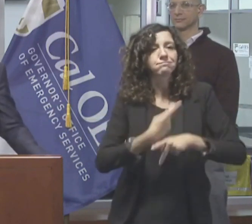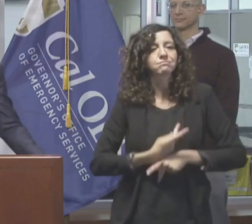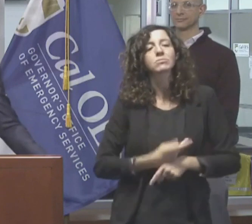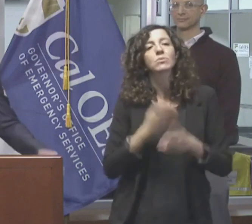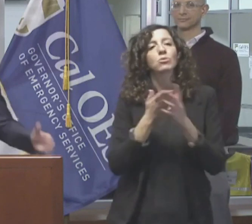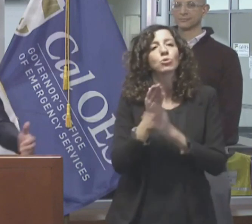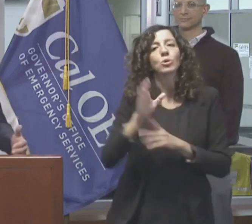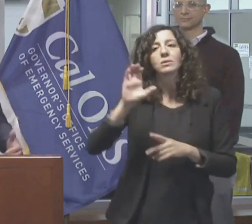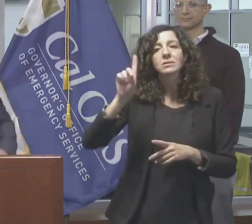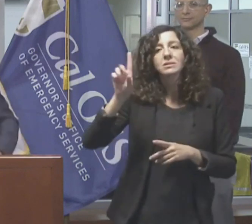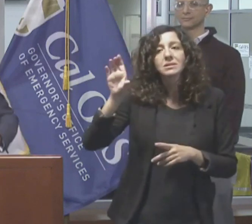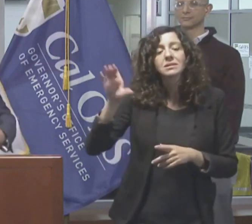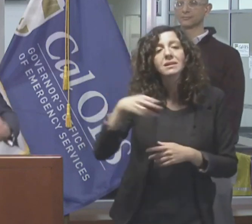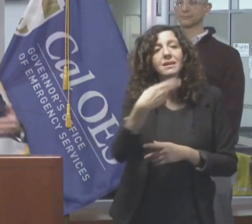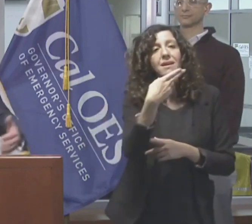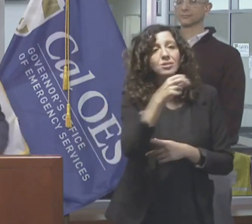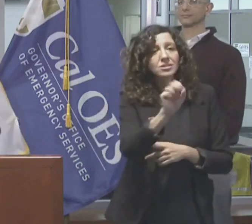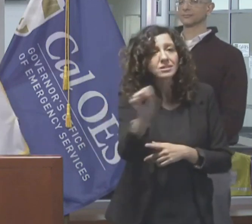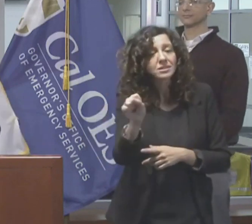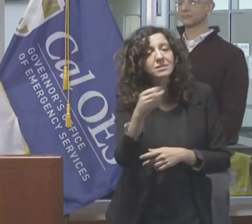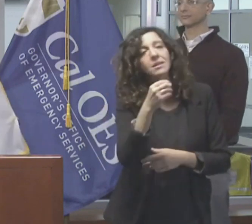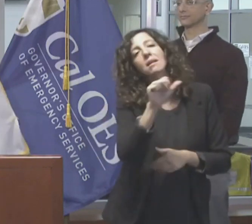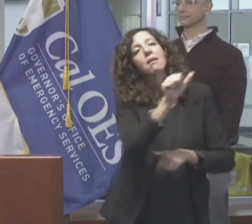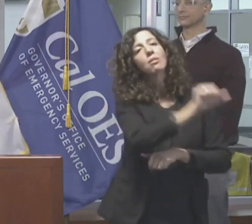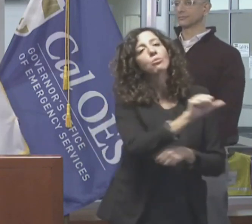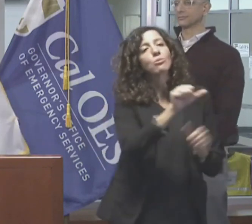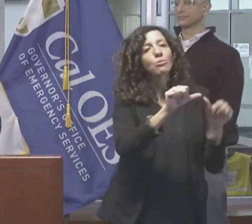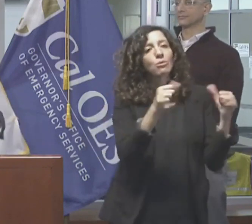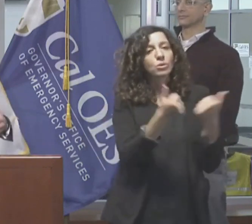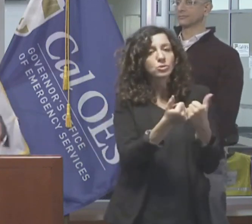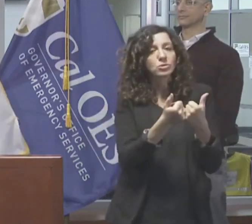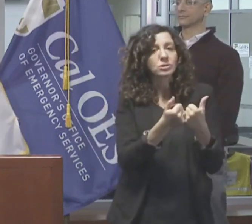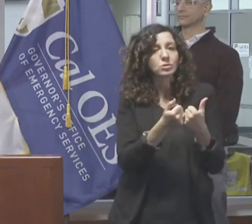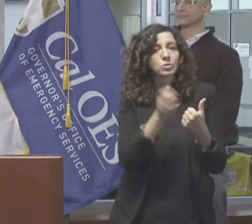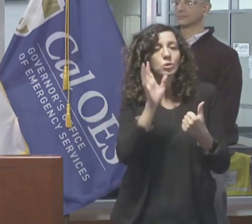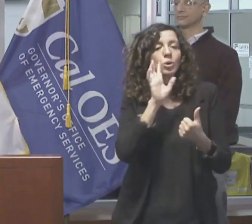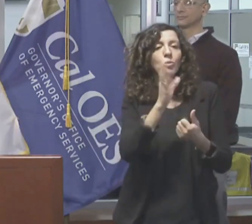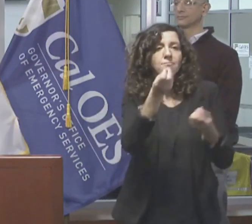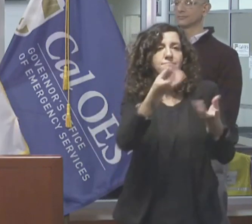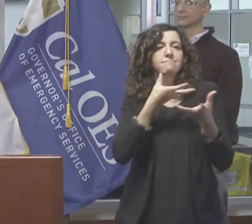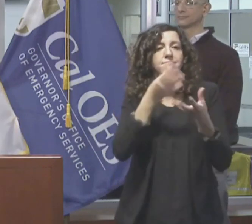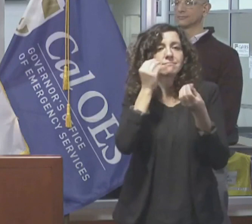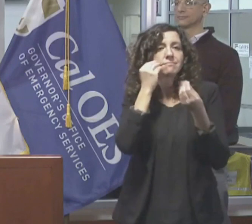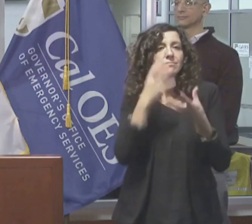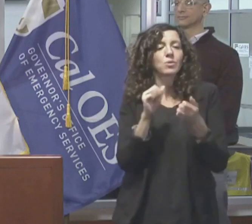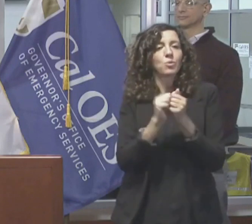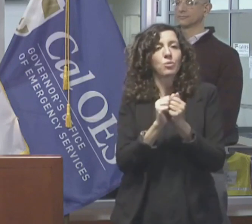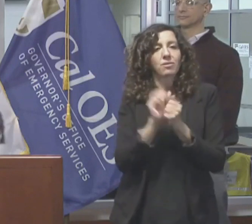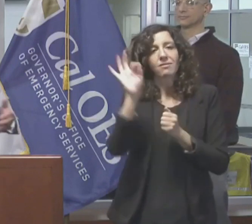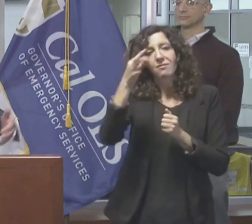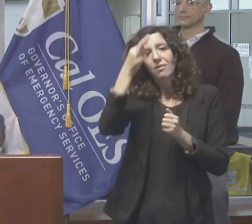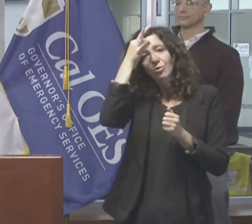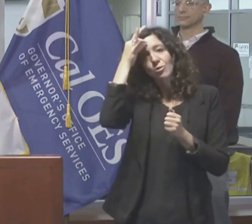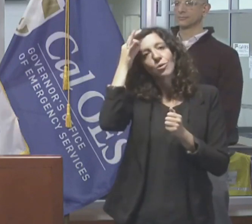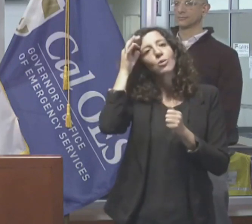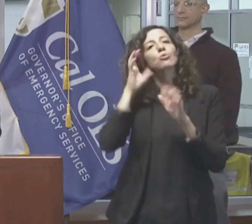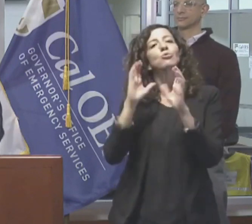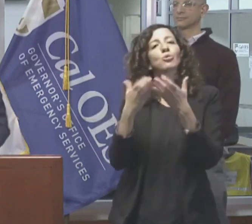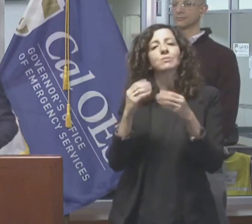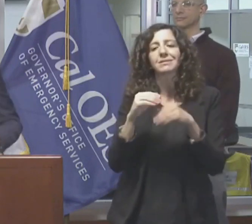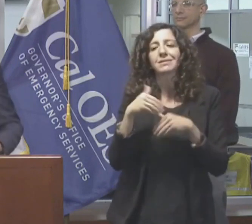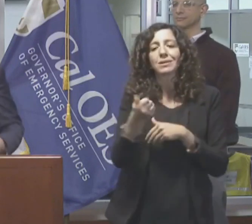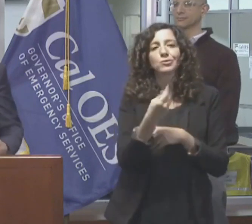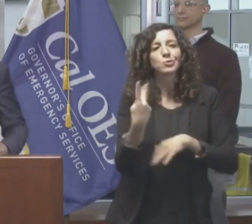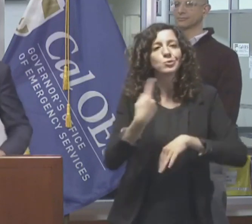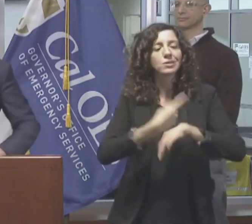CDC, HSS, and those will be providing information with our federal counterparts over the course of the next new days